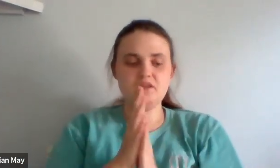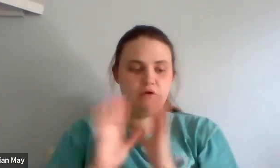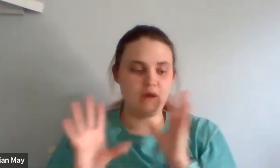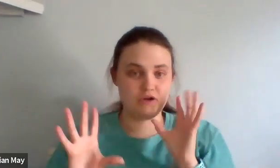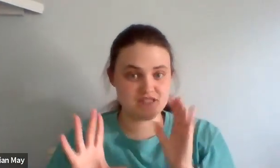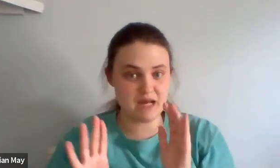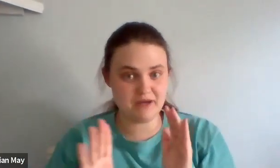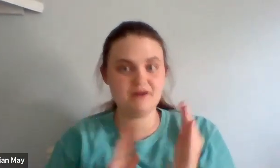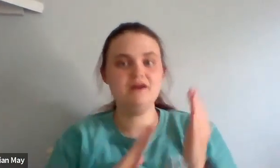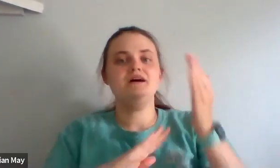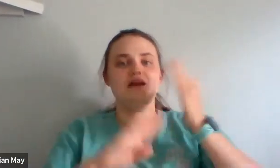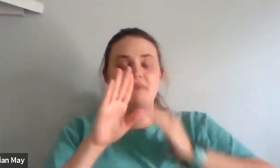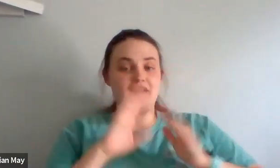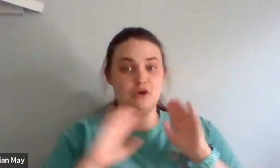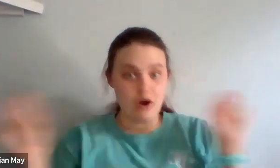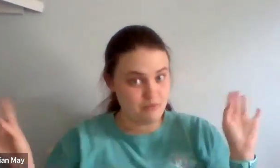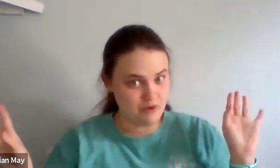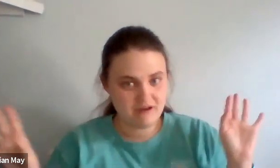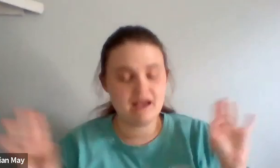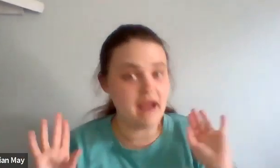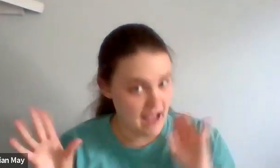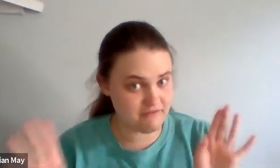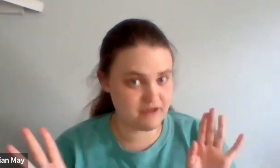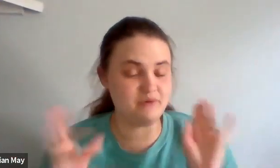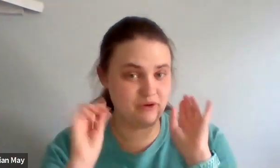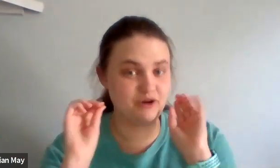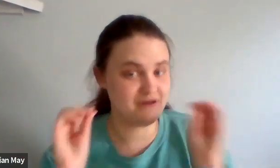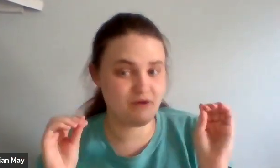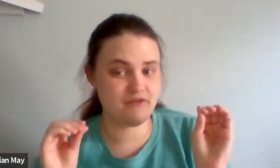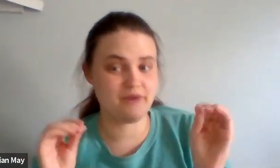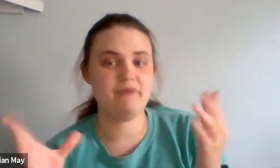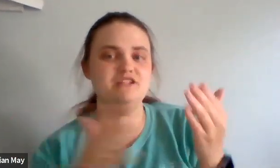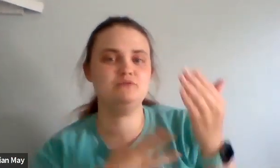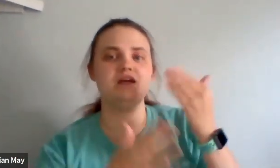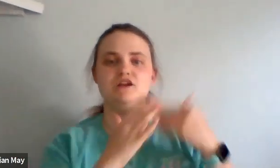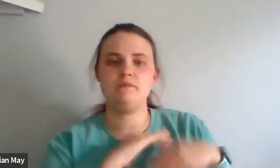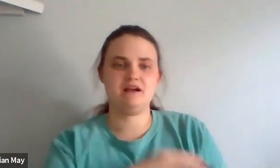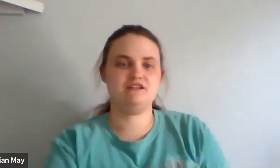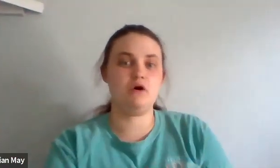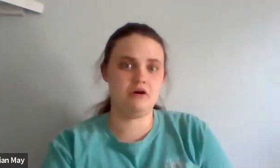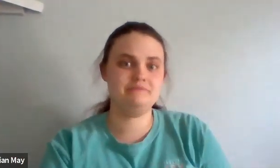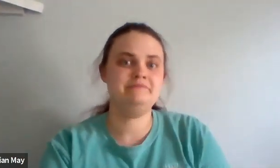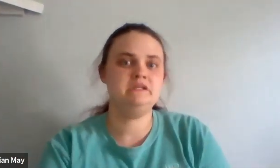Okay, we're going to stop here. Come back. There are more, and I have them, and we are going to go over them. I do want to kind of go back because there are a